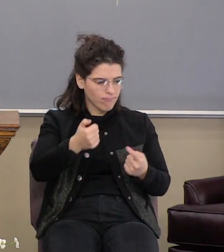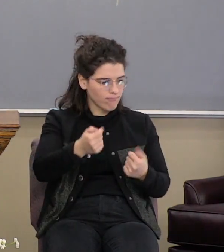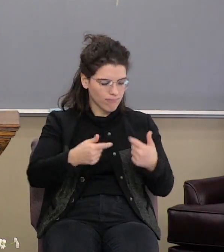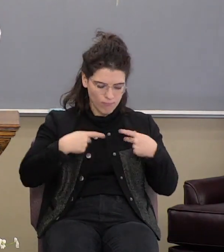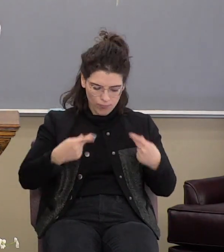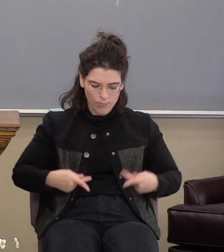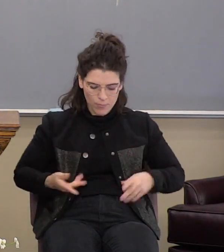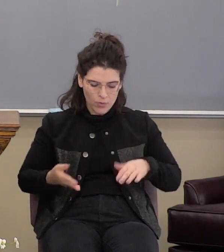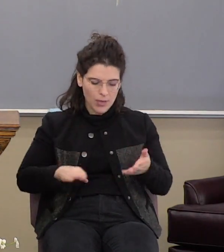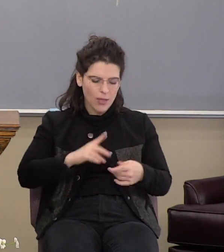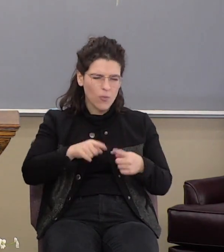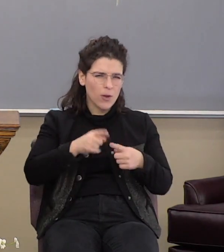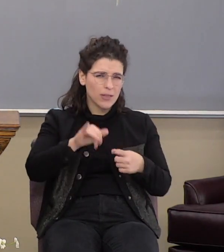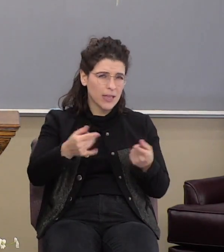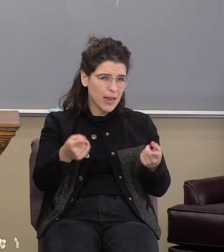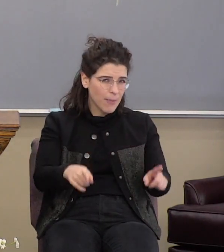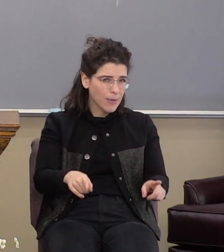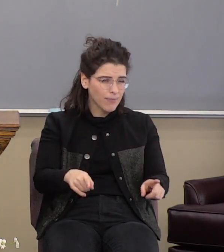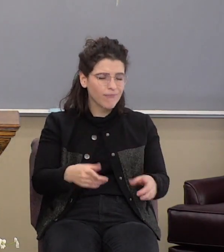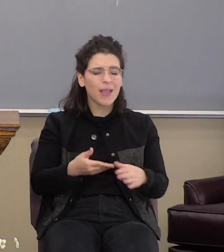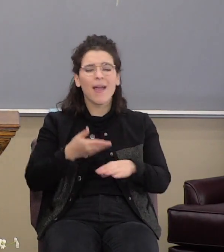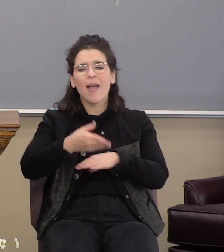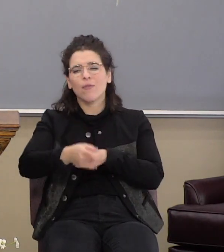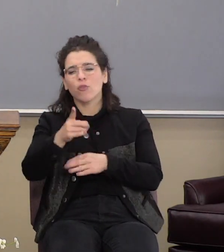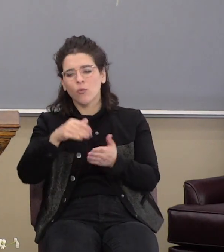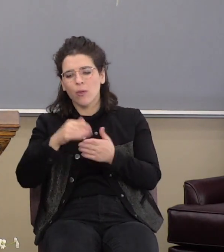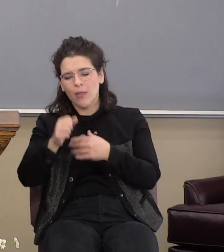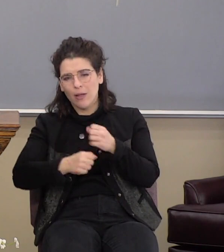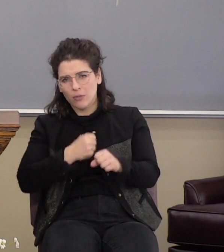the resurrection timeline, there are three